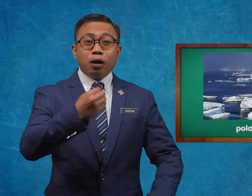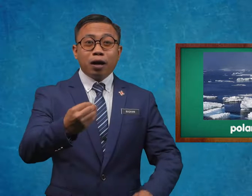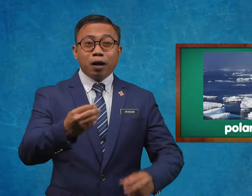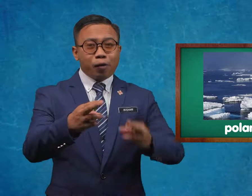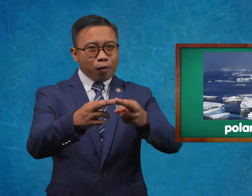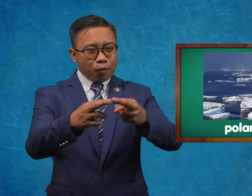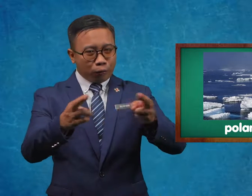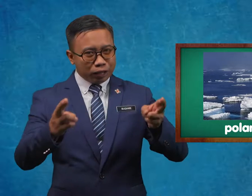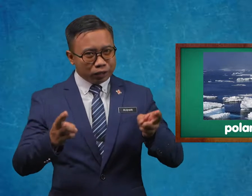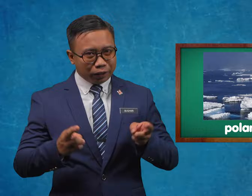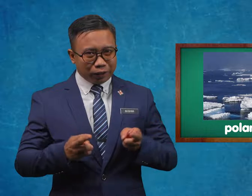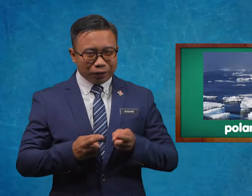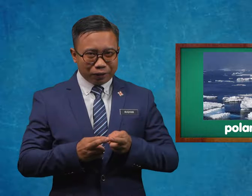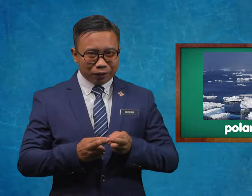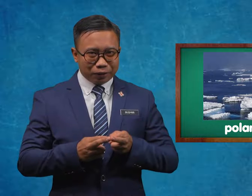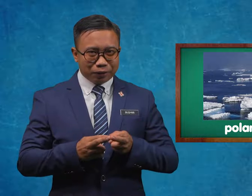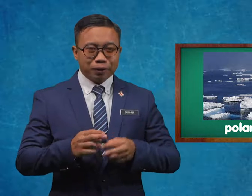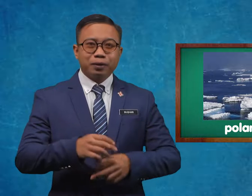Polar region,